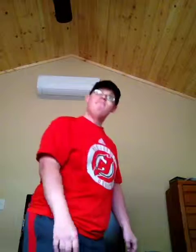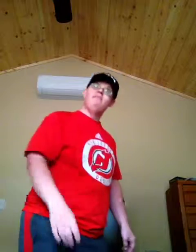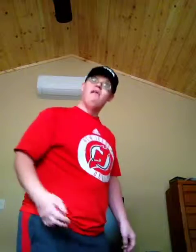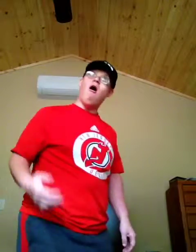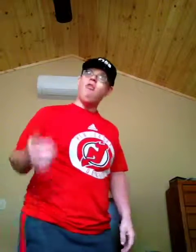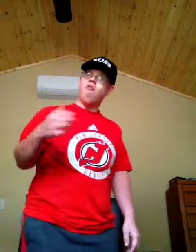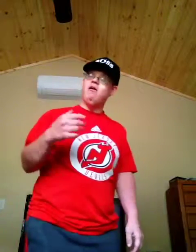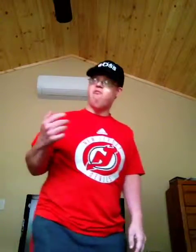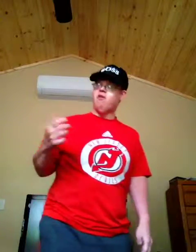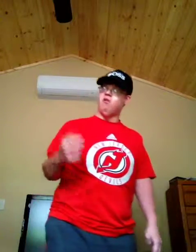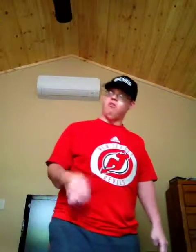All 3 of us